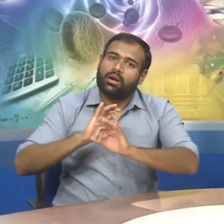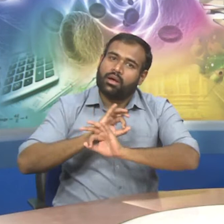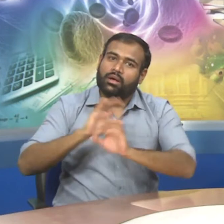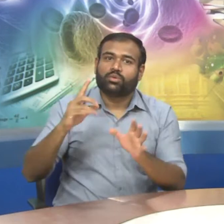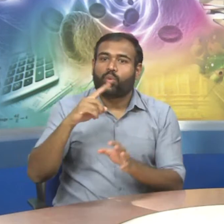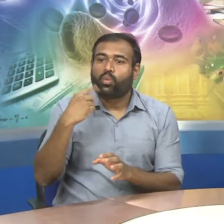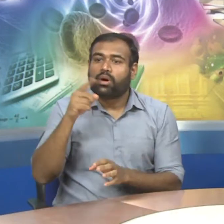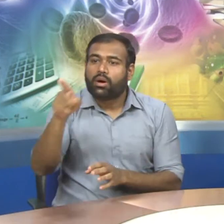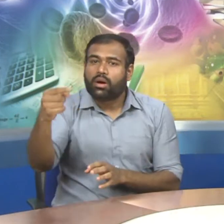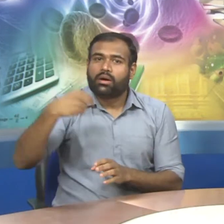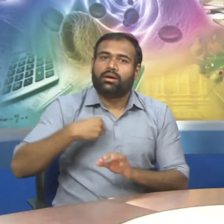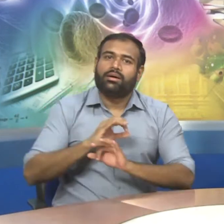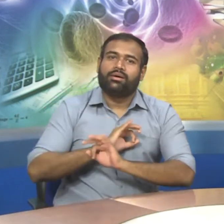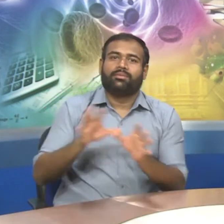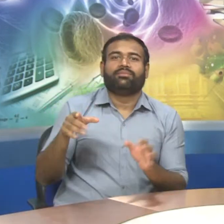sign.